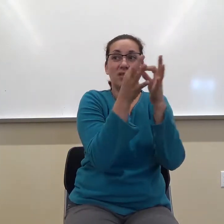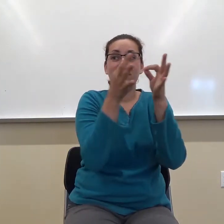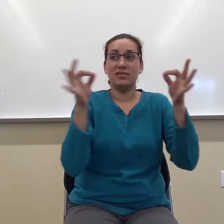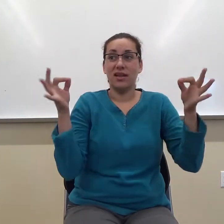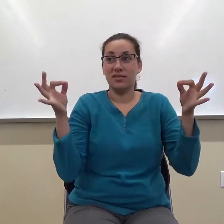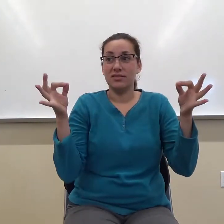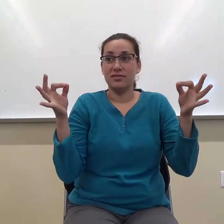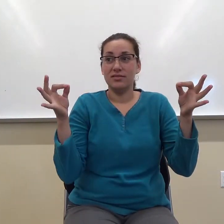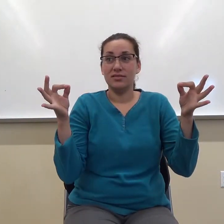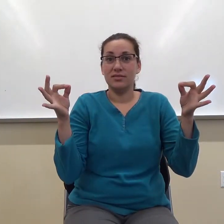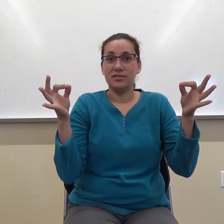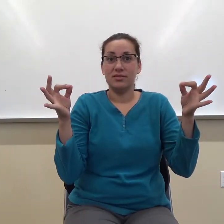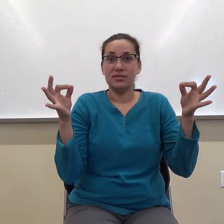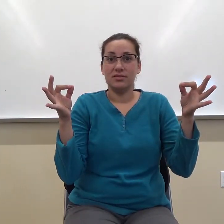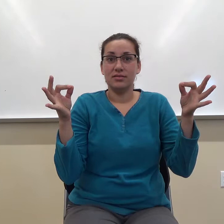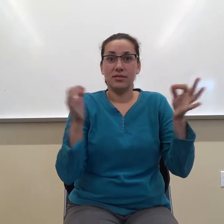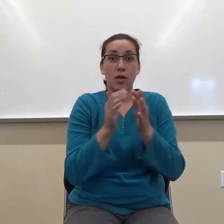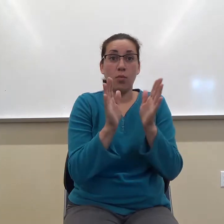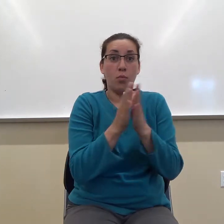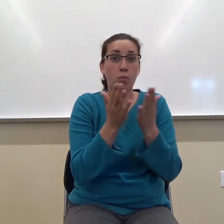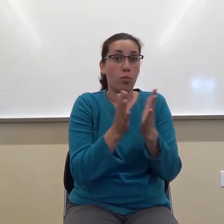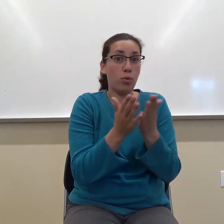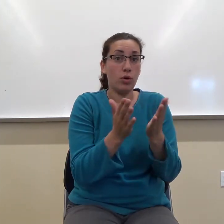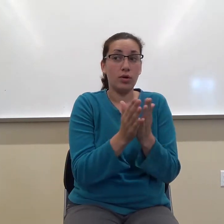to do it in one